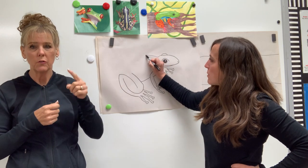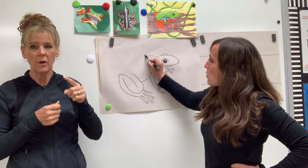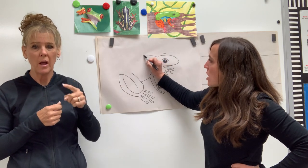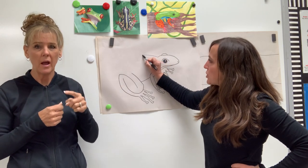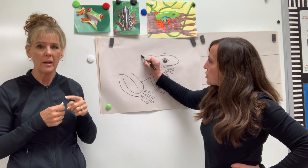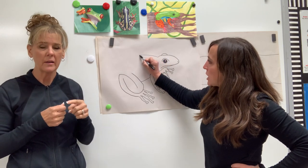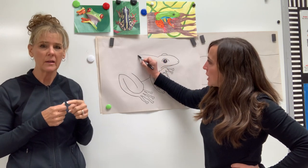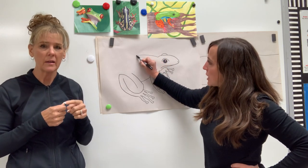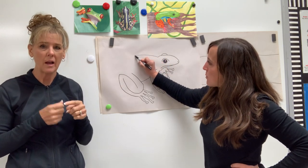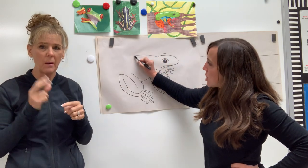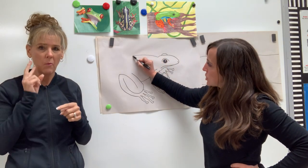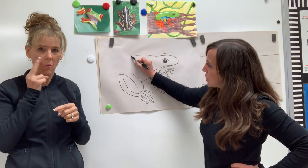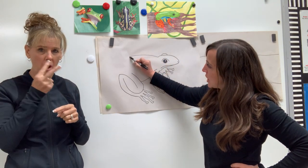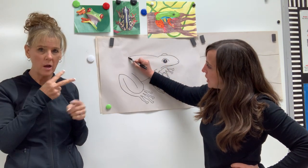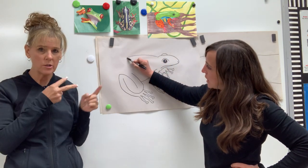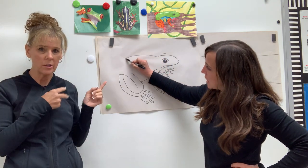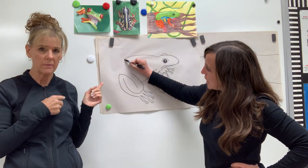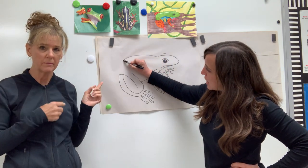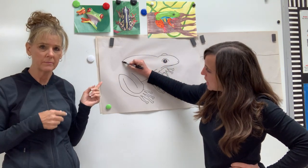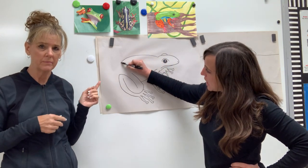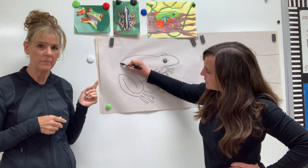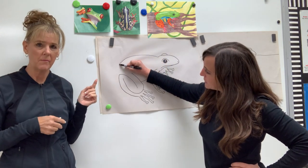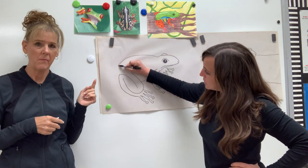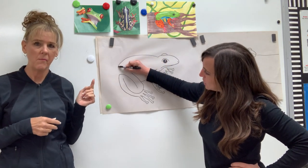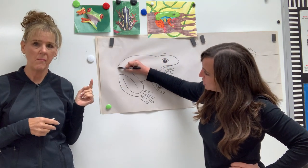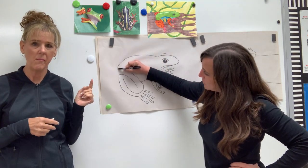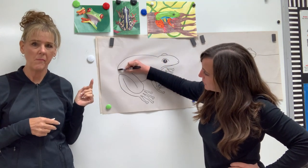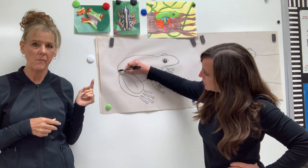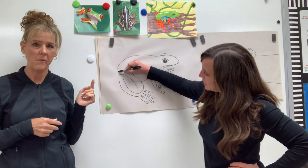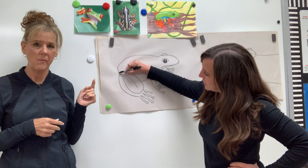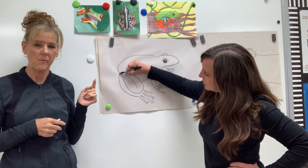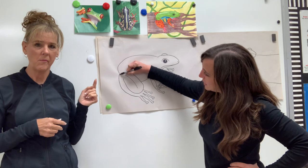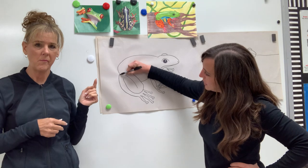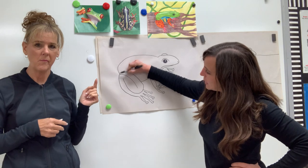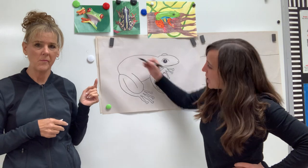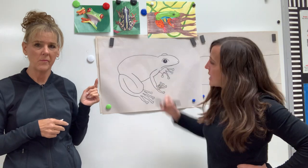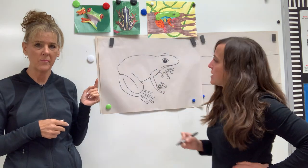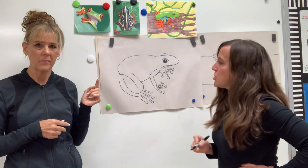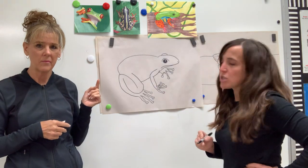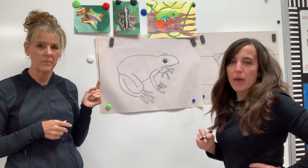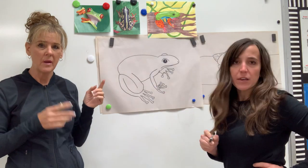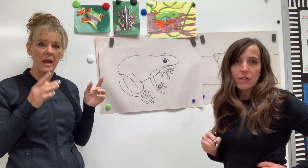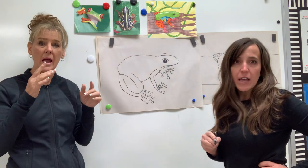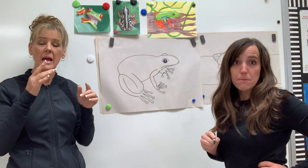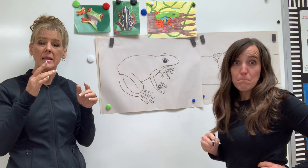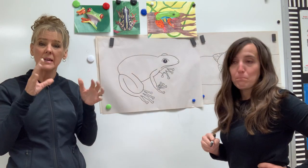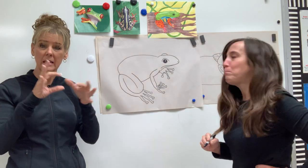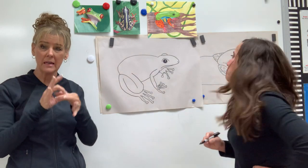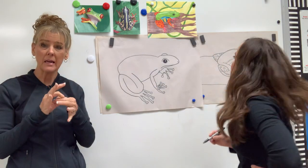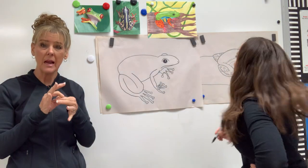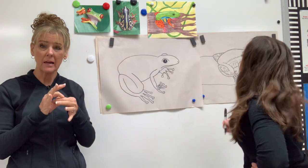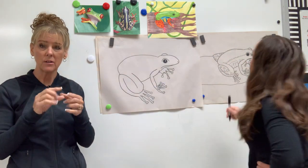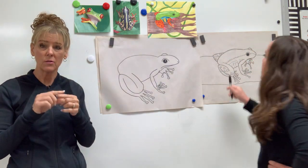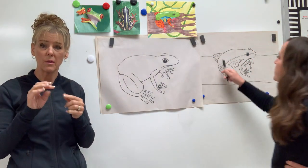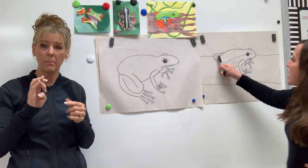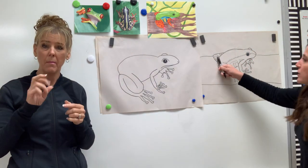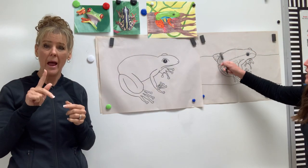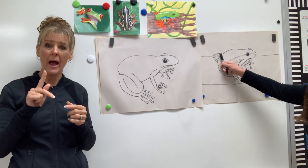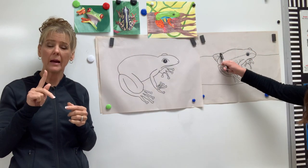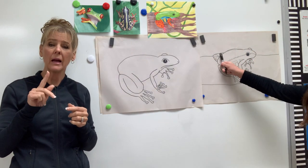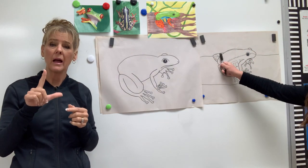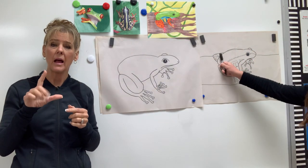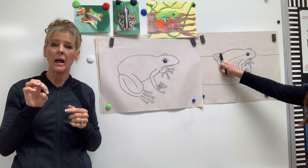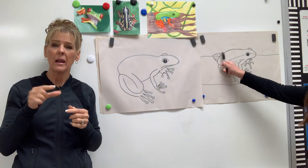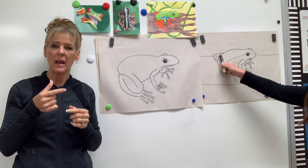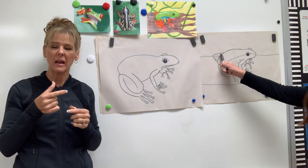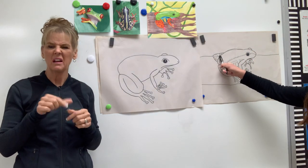back, and I'm watching, and it's gonna curve in and touch the back of the leg. The other